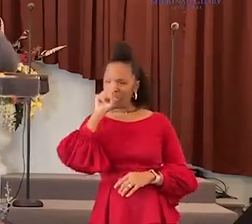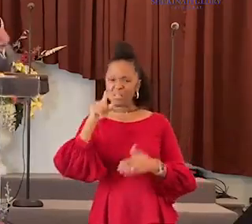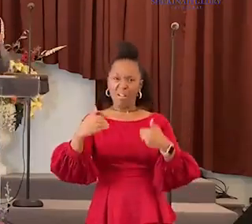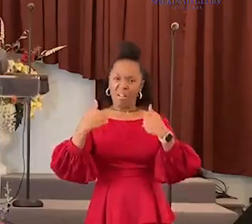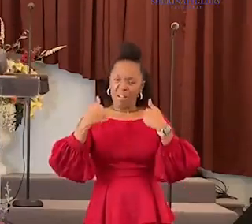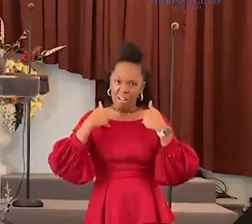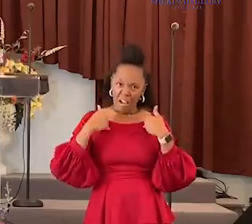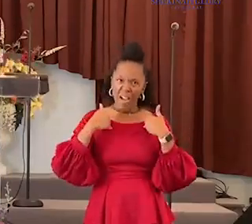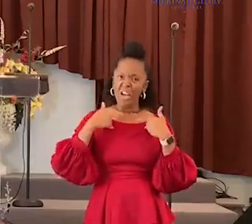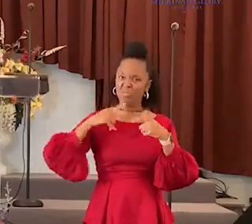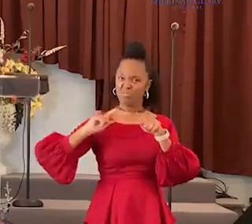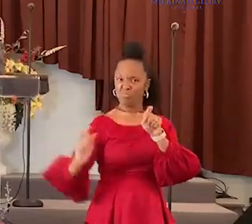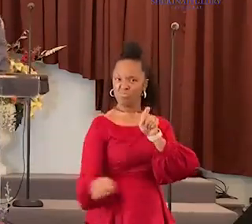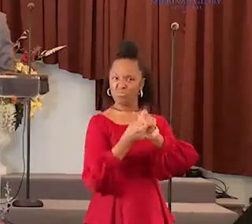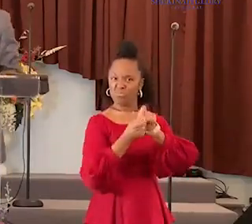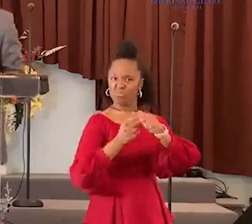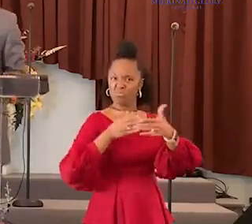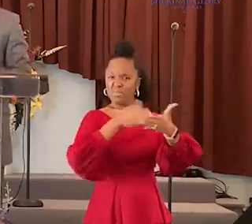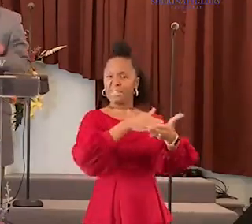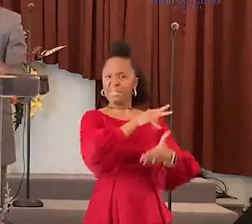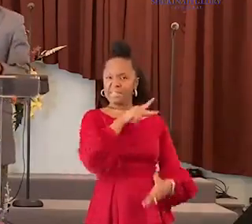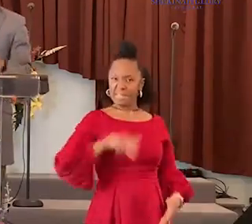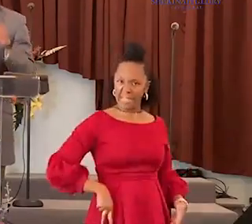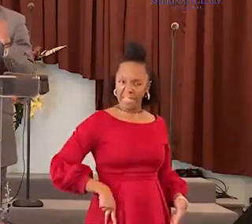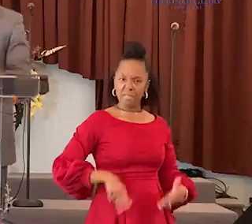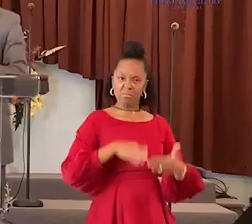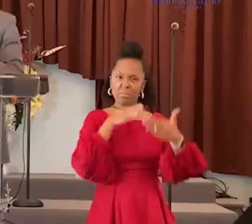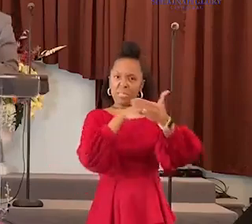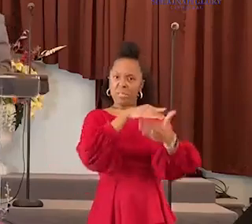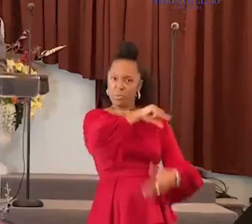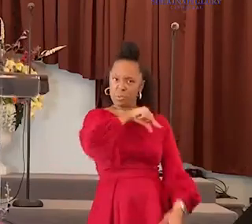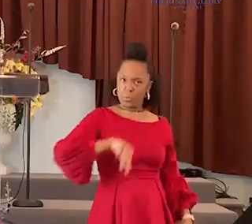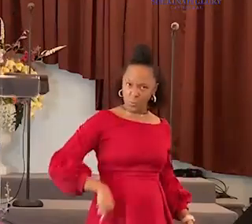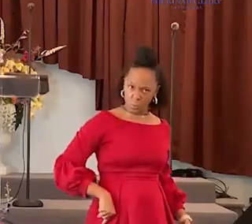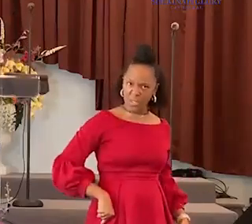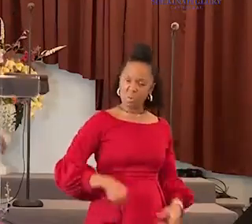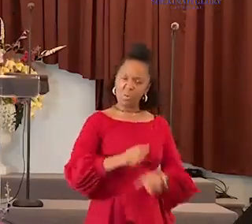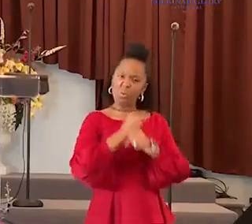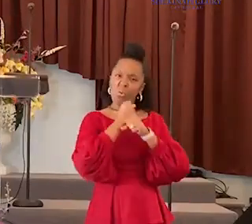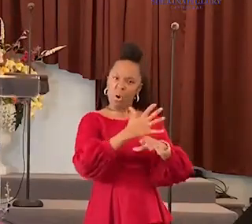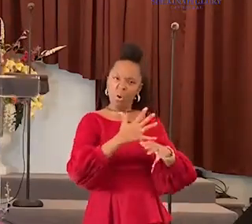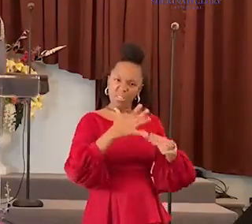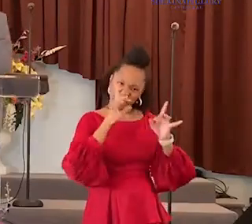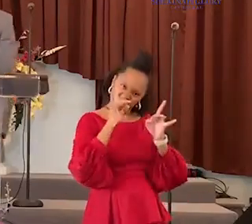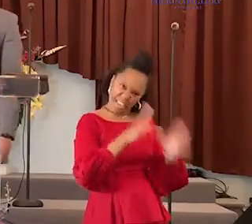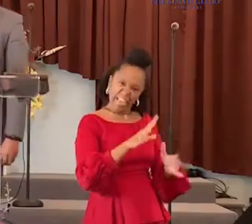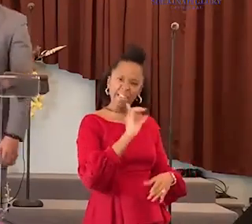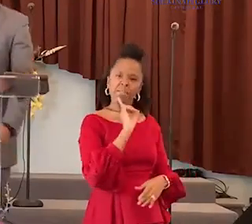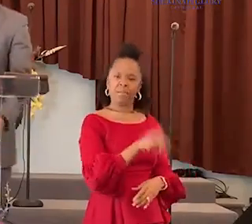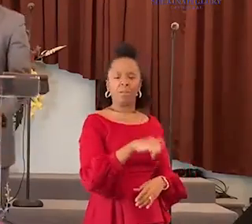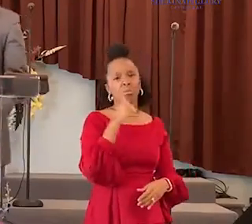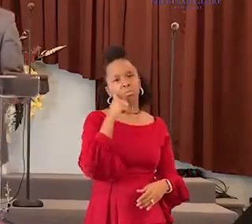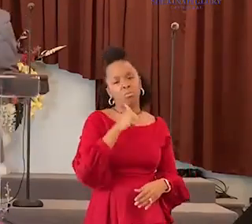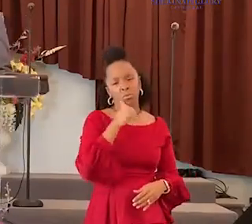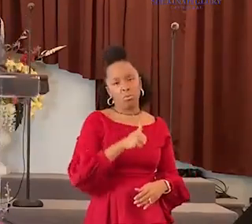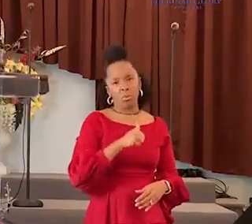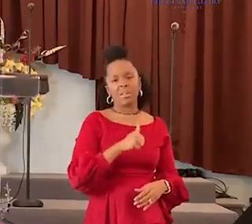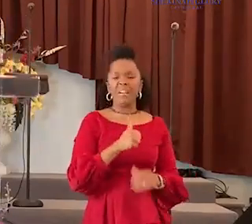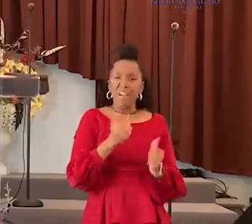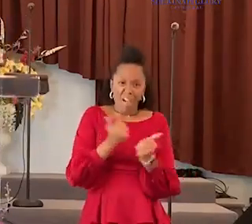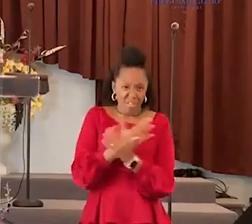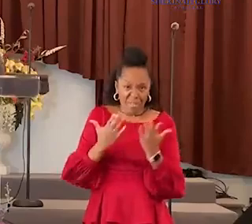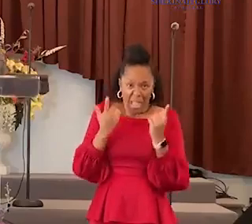such hatred against the princess by this wicked fairy. All right. Child of God, I want to let you know that everything that